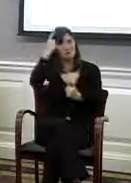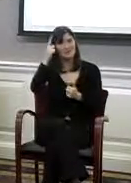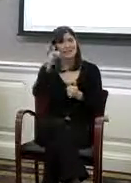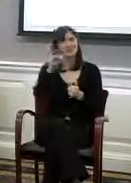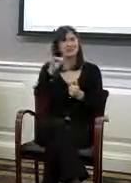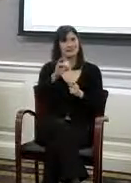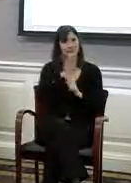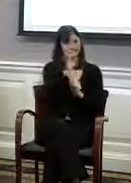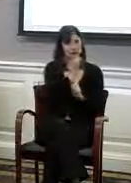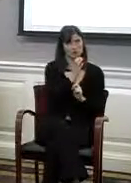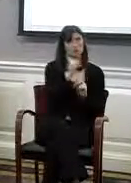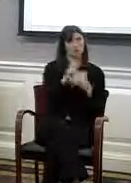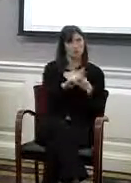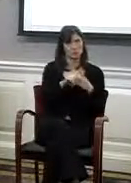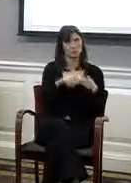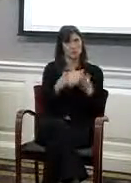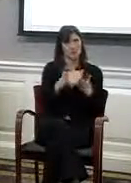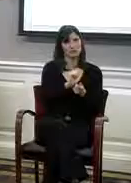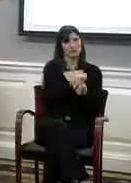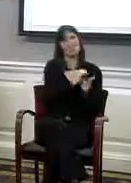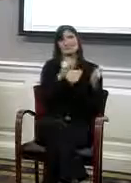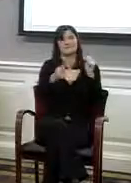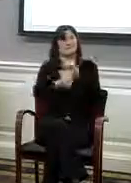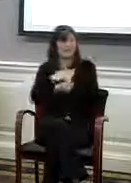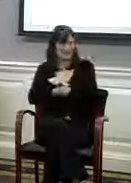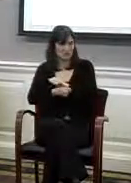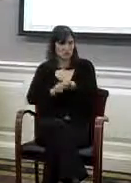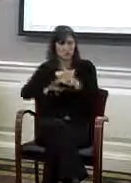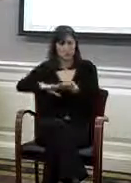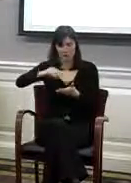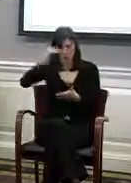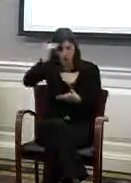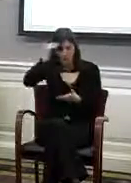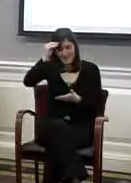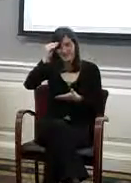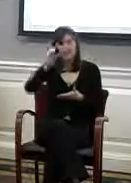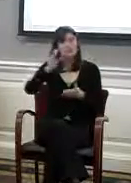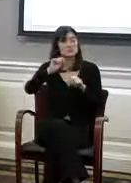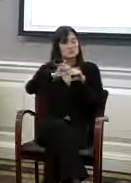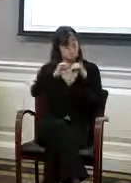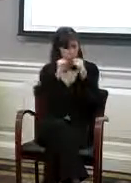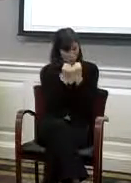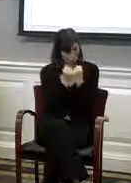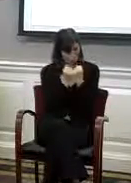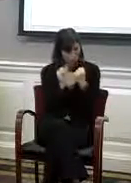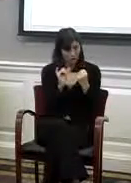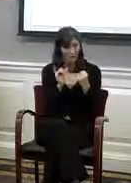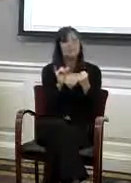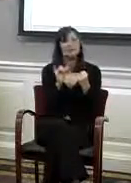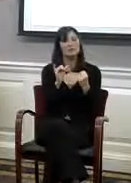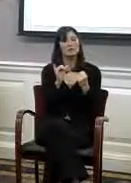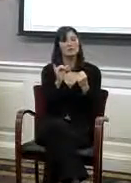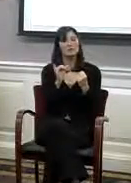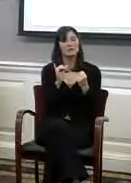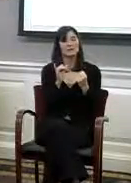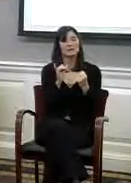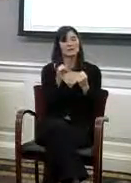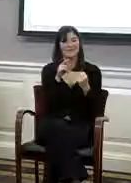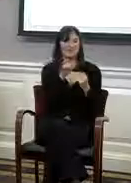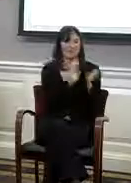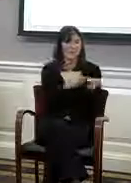as the impact, both individual and social, of participating in programs actually organized to bring about such results quite